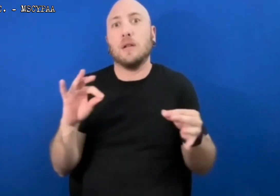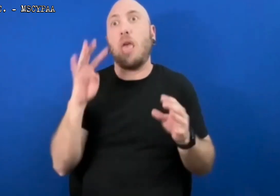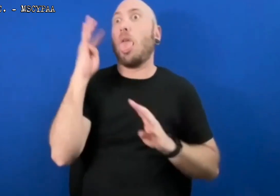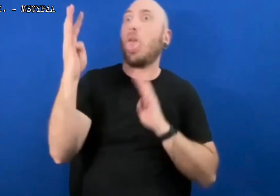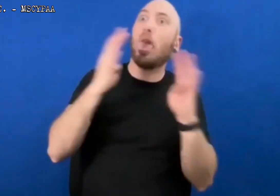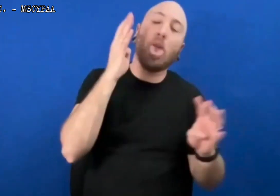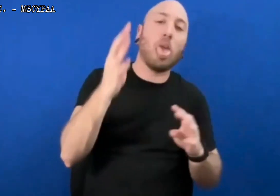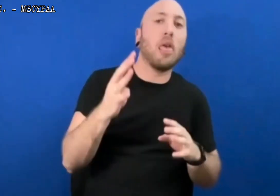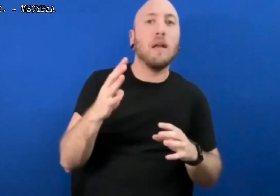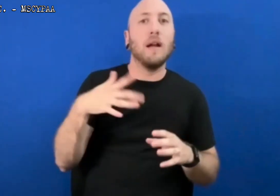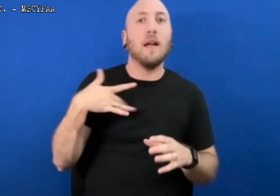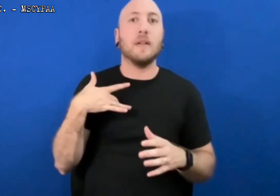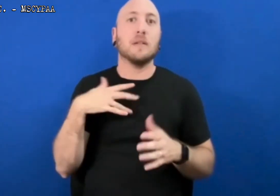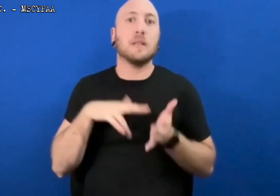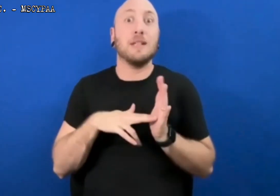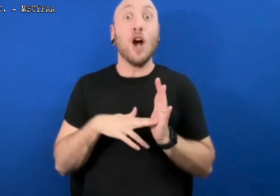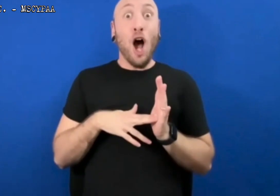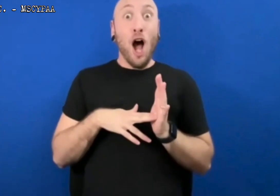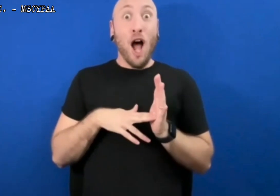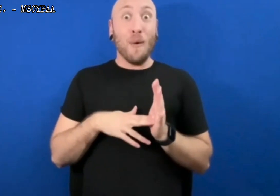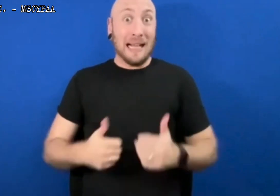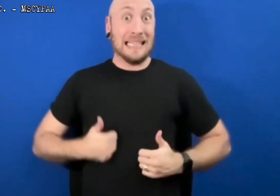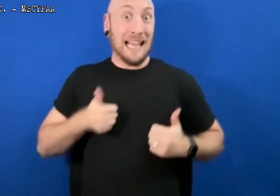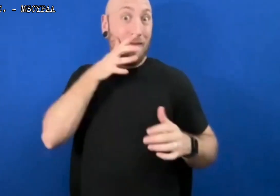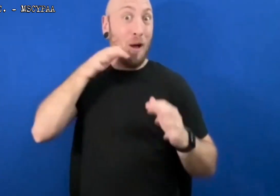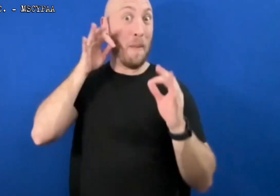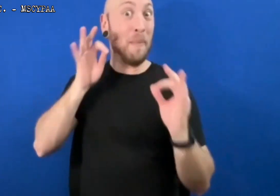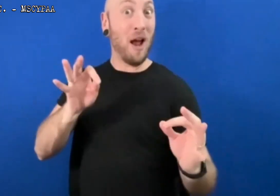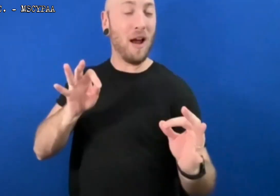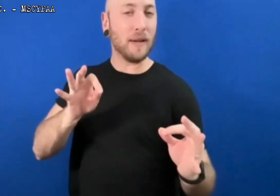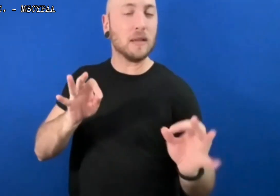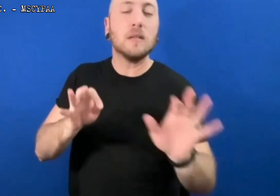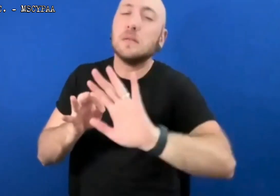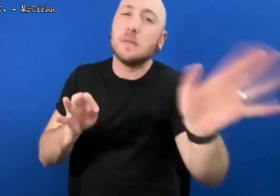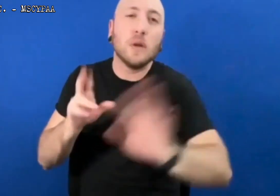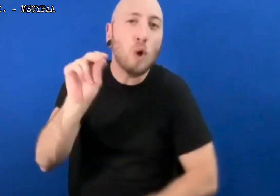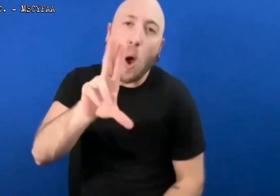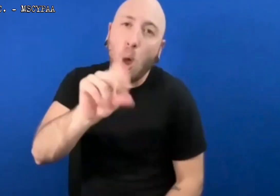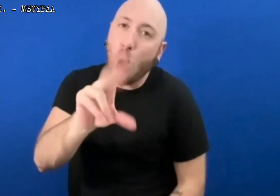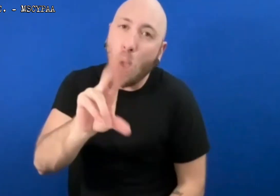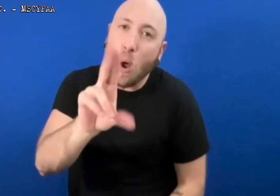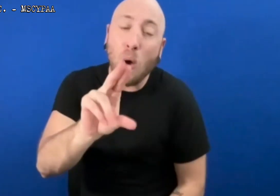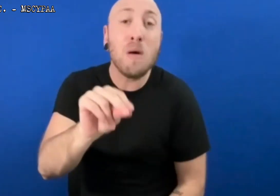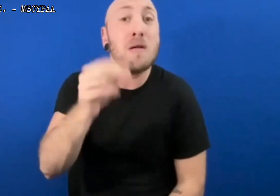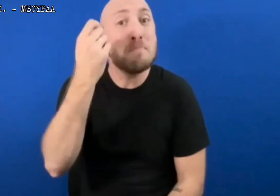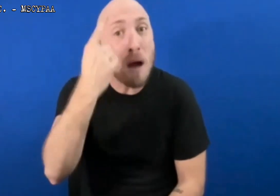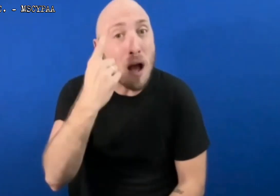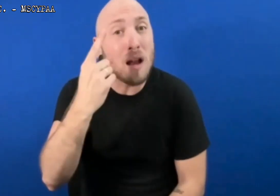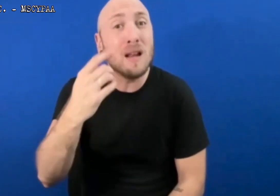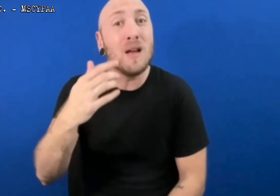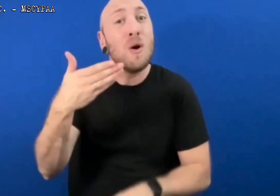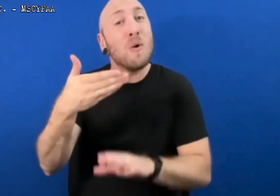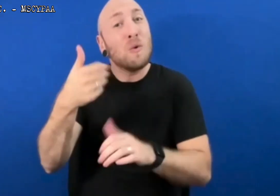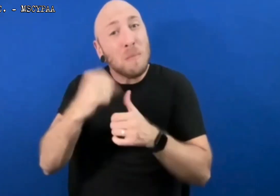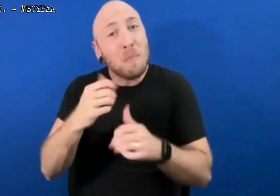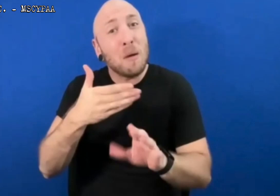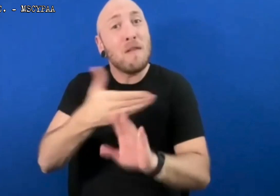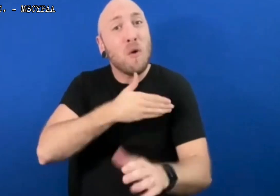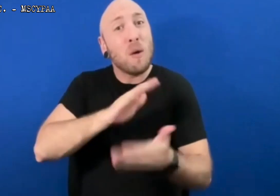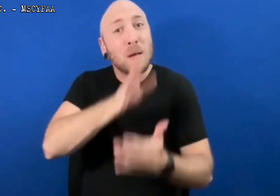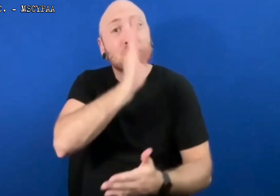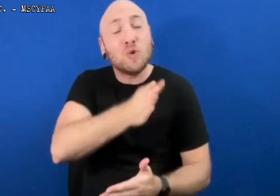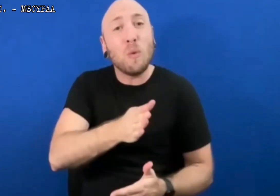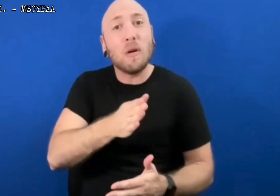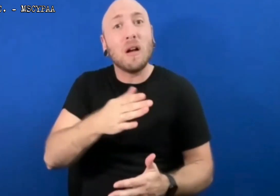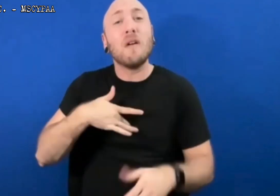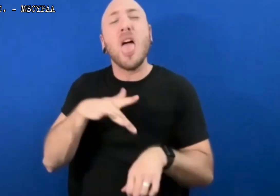and butterflies. That's not necessarily true, but like, you don't have to feel the way you feel when you're out there. Like, you don't have to feel that mental obsession, you don't have to feel